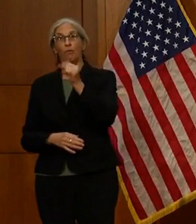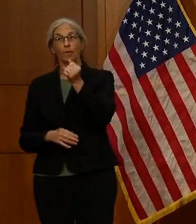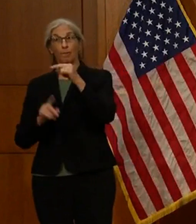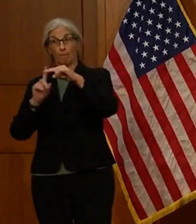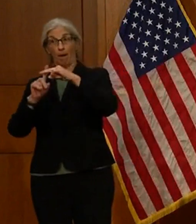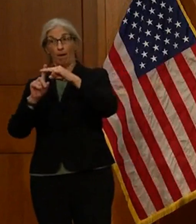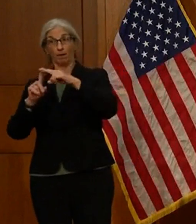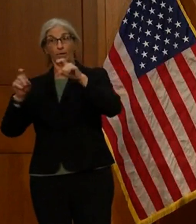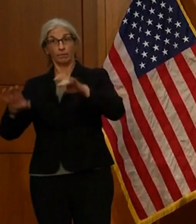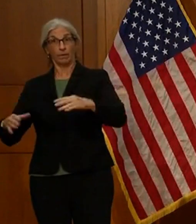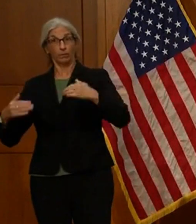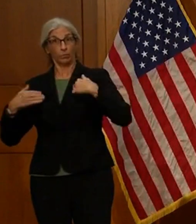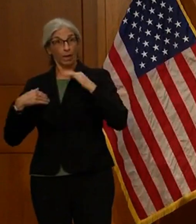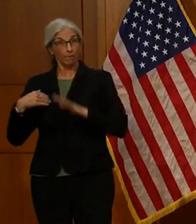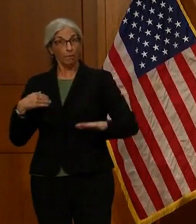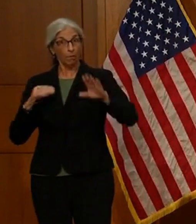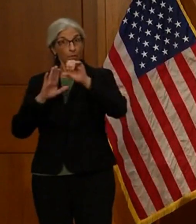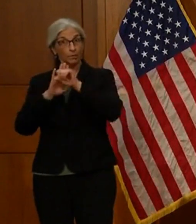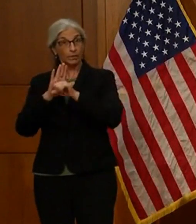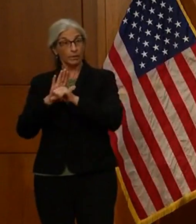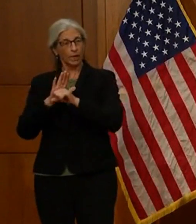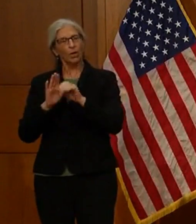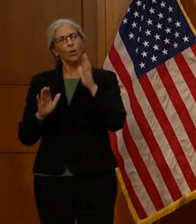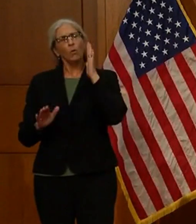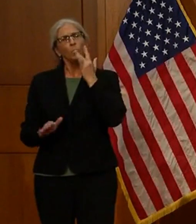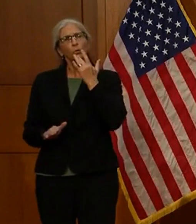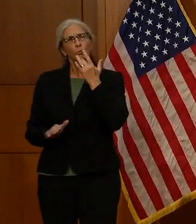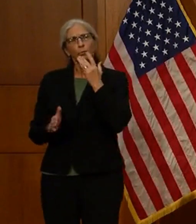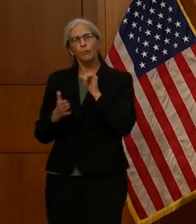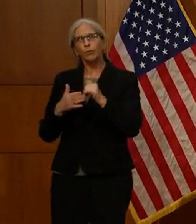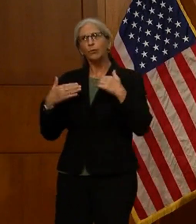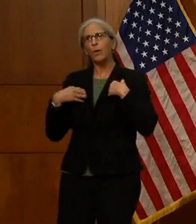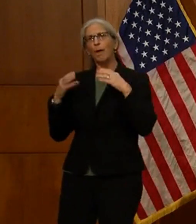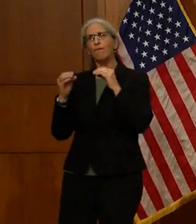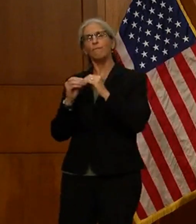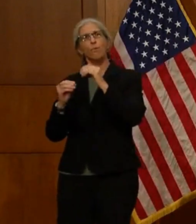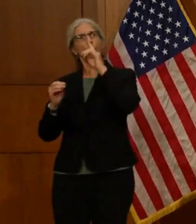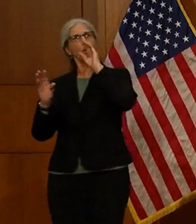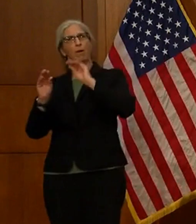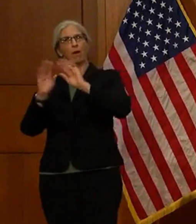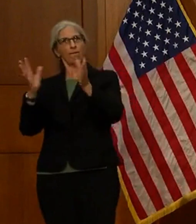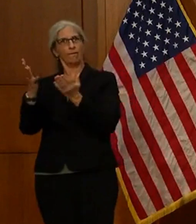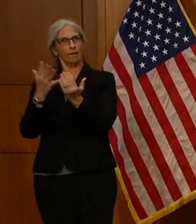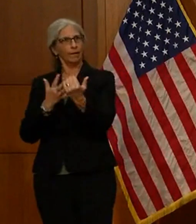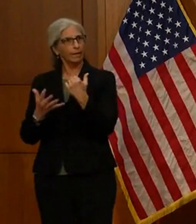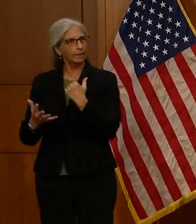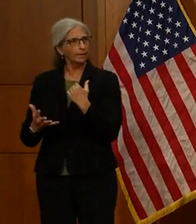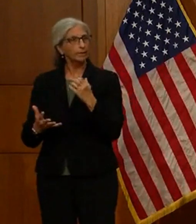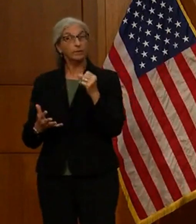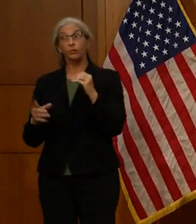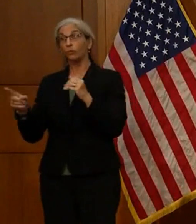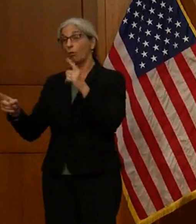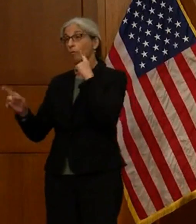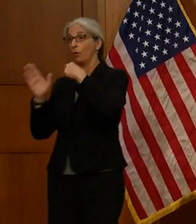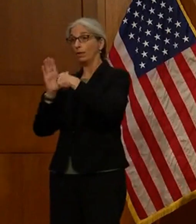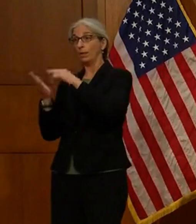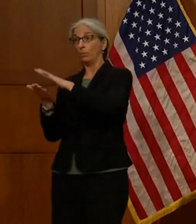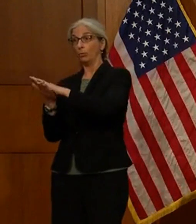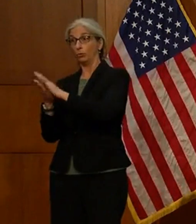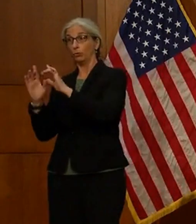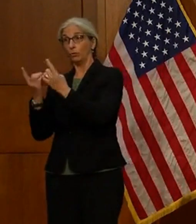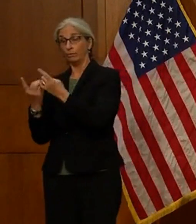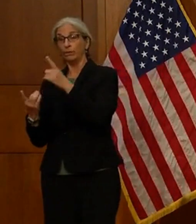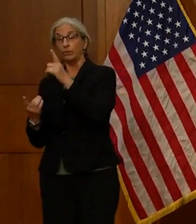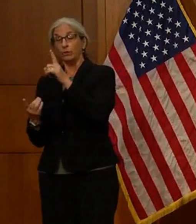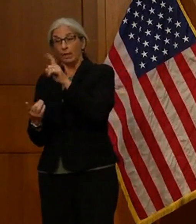see that transparency increased even more when it comes to the school division reports to include whether or not the